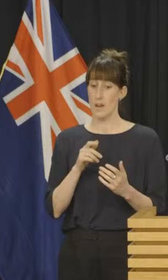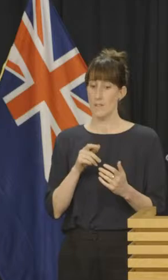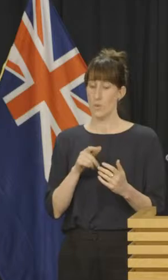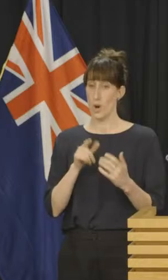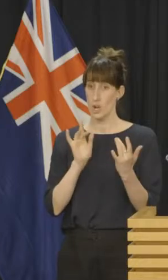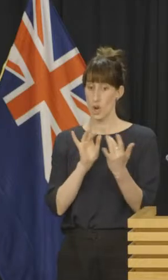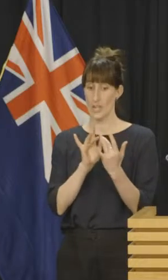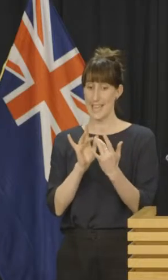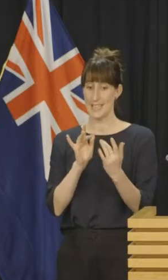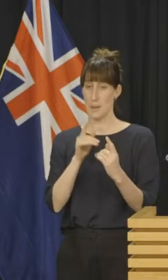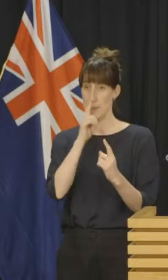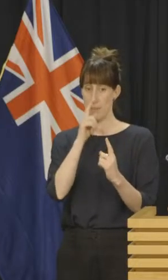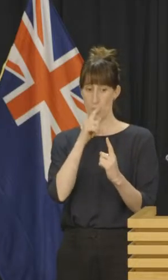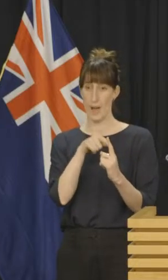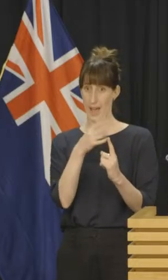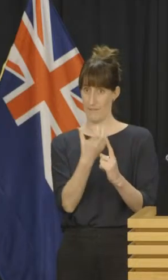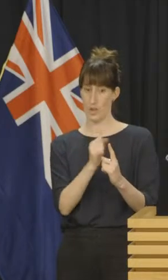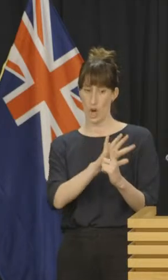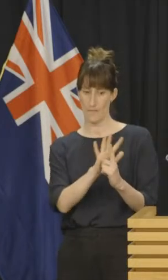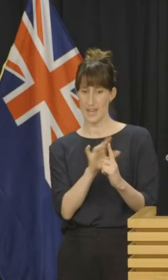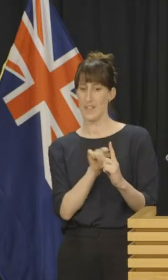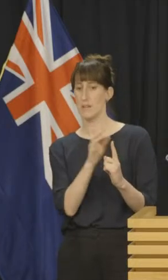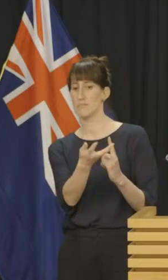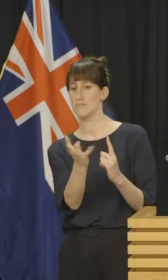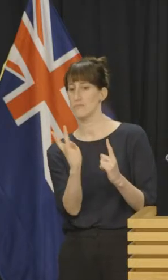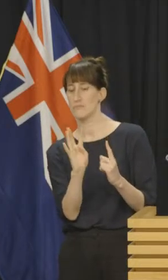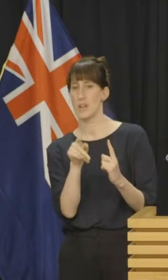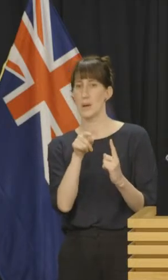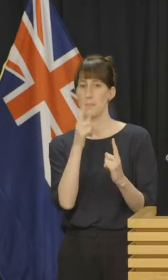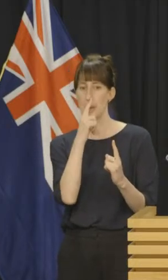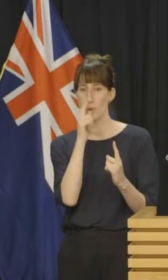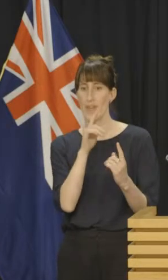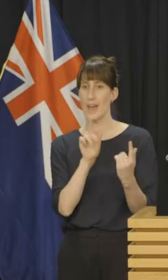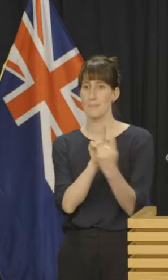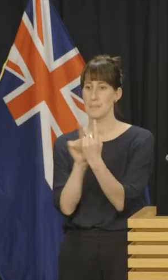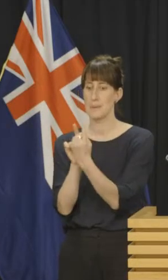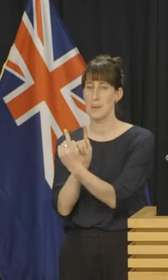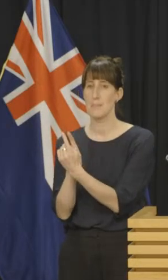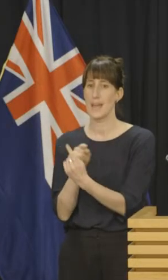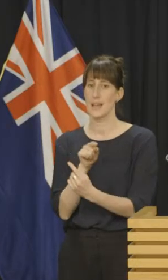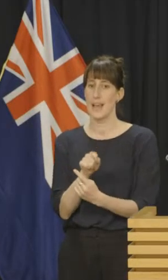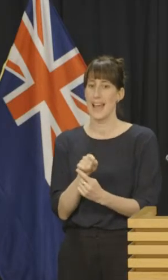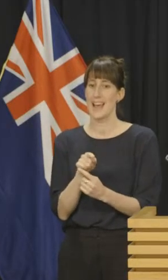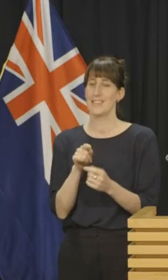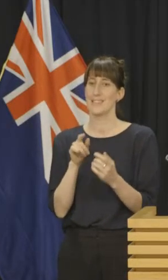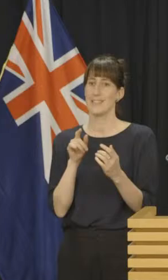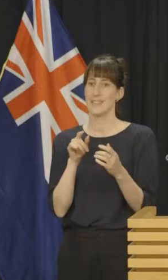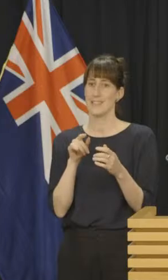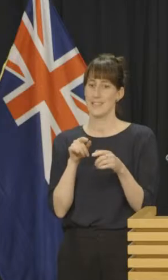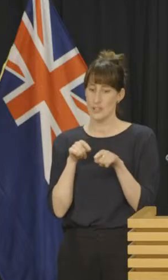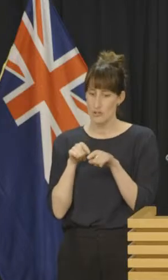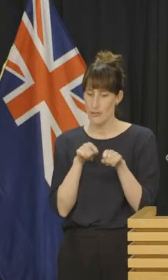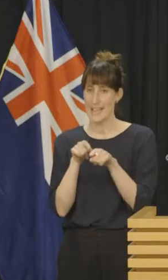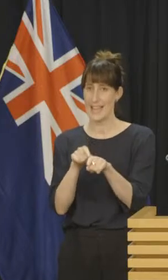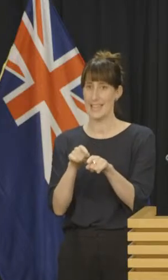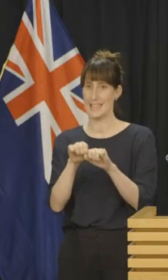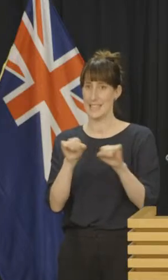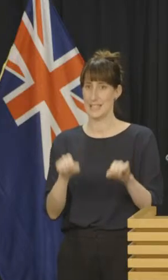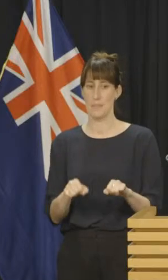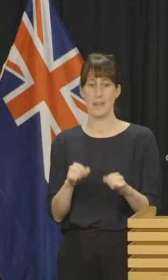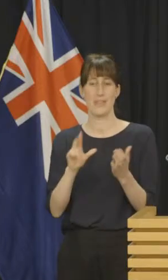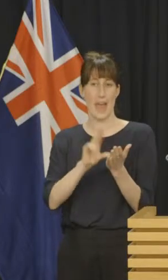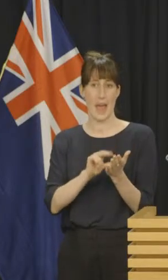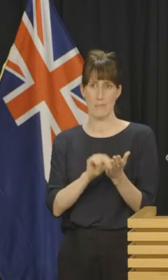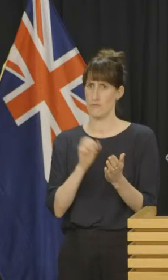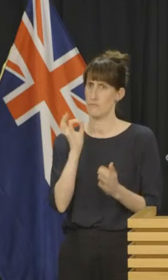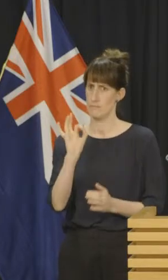people in the first place. And therefore, simply downloading and registering with the app and giving us at the Ministry of Health, and we're the only ones